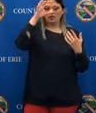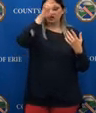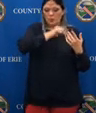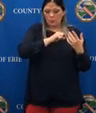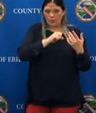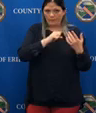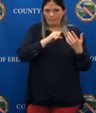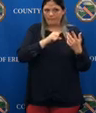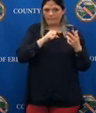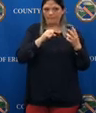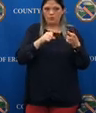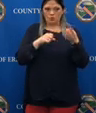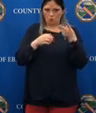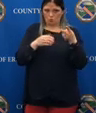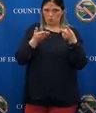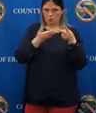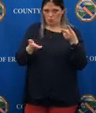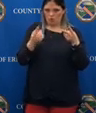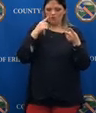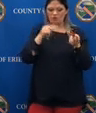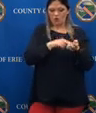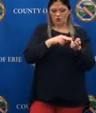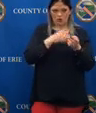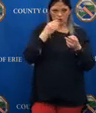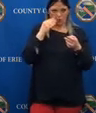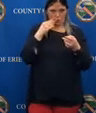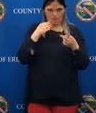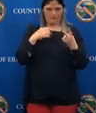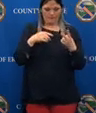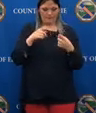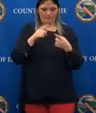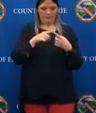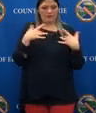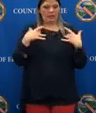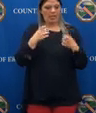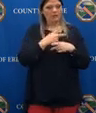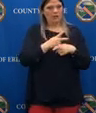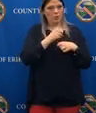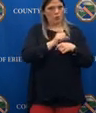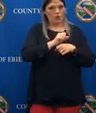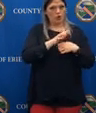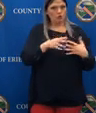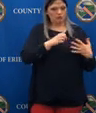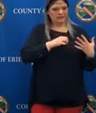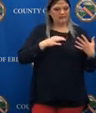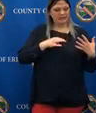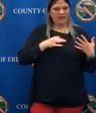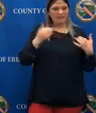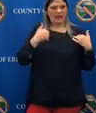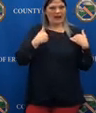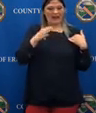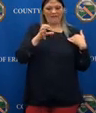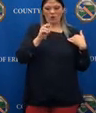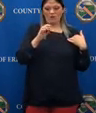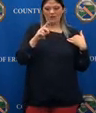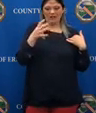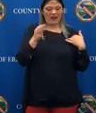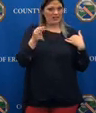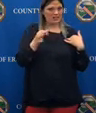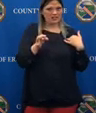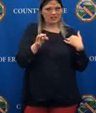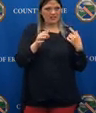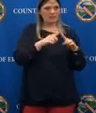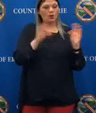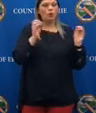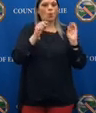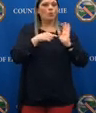can be two sources in nursing homes: one of healthcare workers that have COVID-19 and they don't